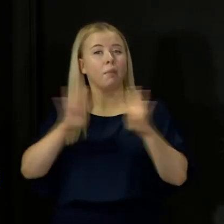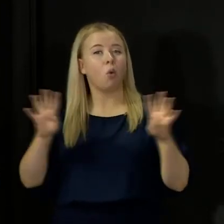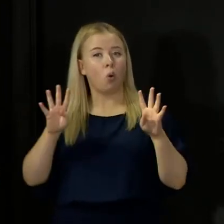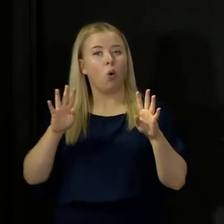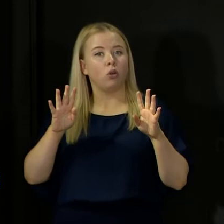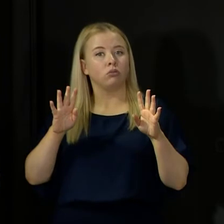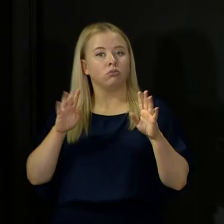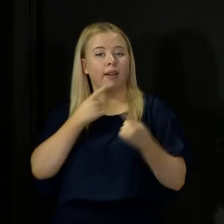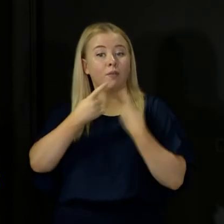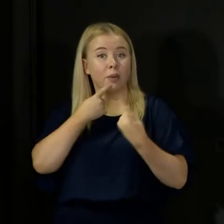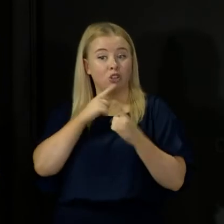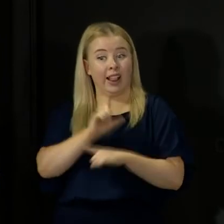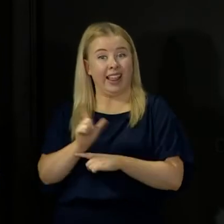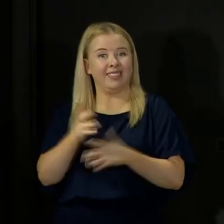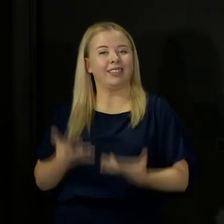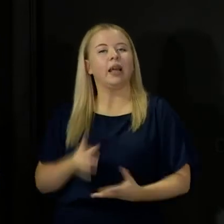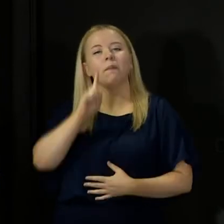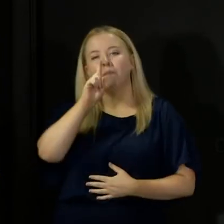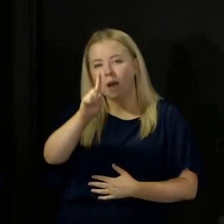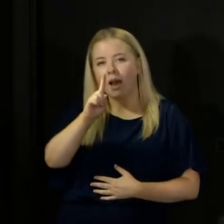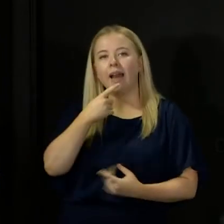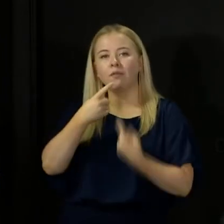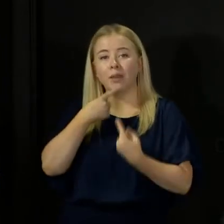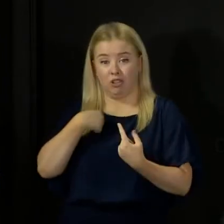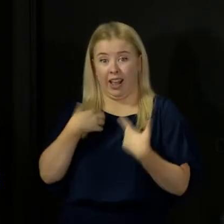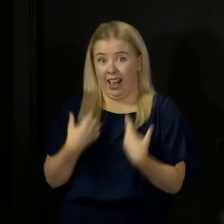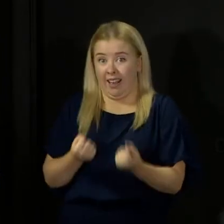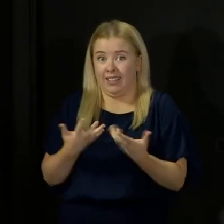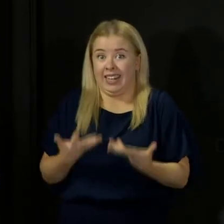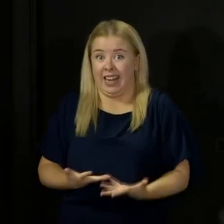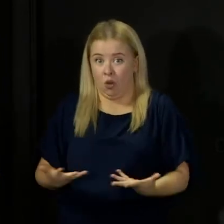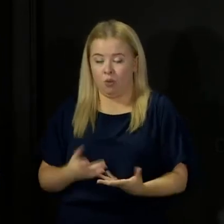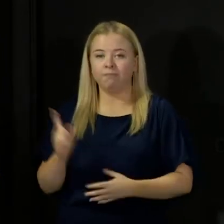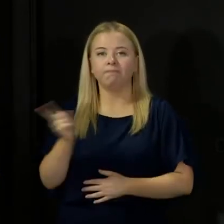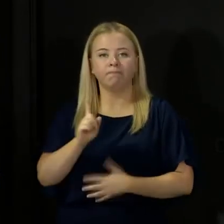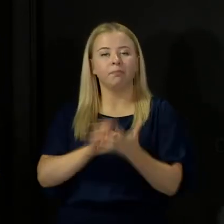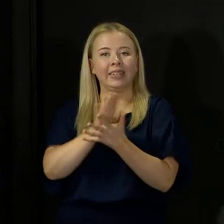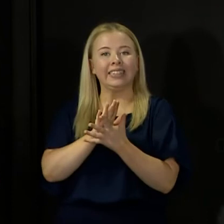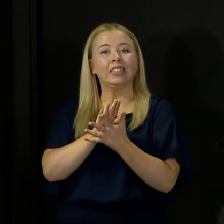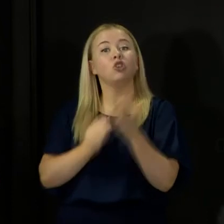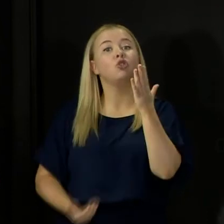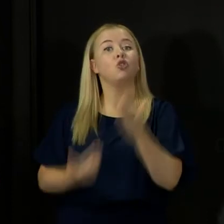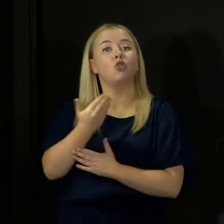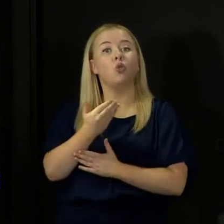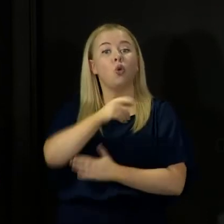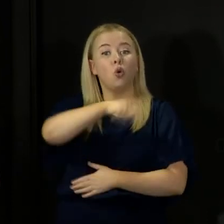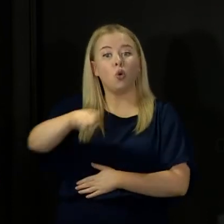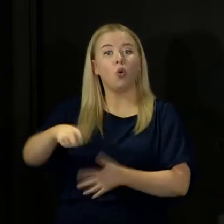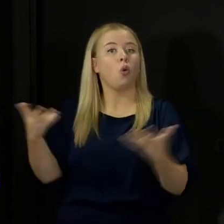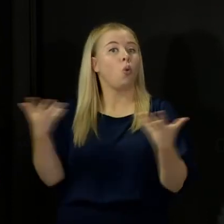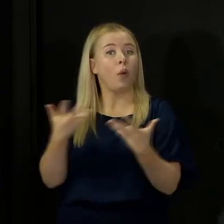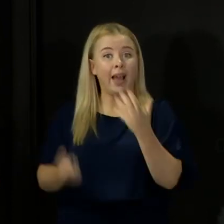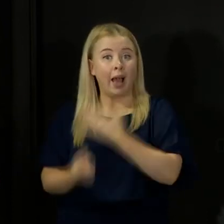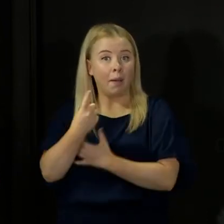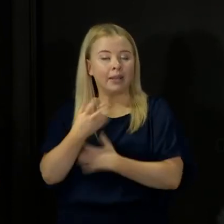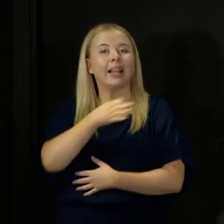as normal. However, the provisional information I have at this stage is that the majority of these cases are in